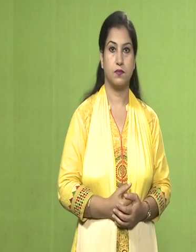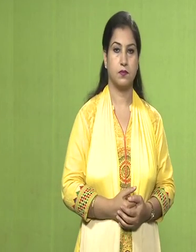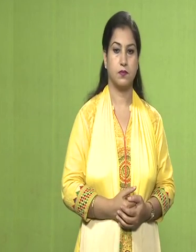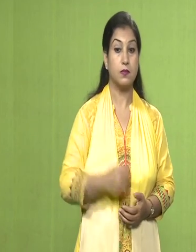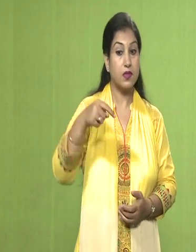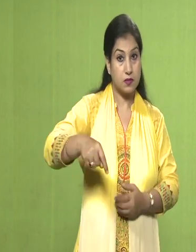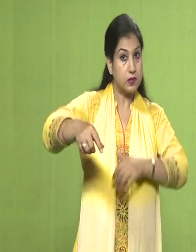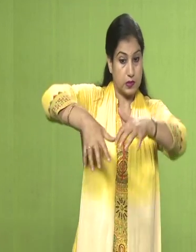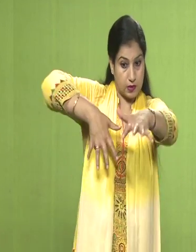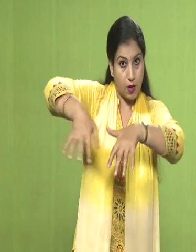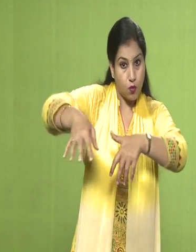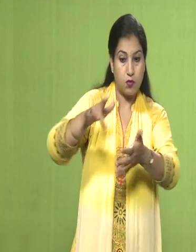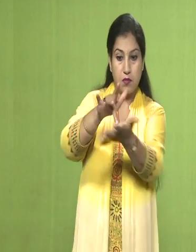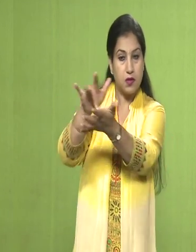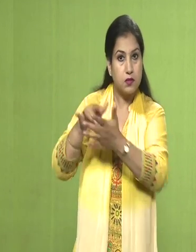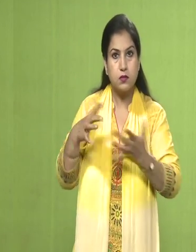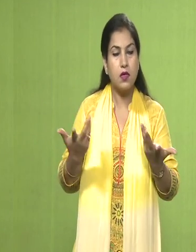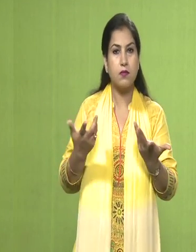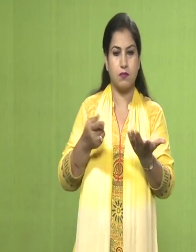In these towns, crops like cotton